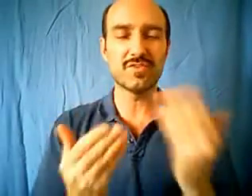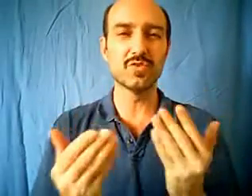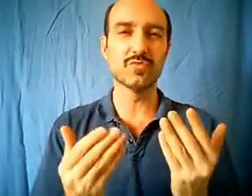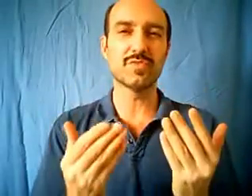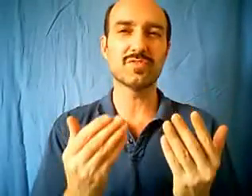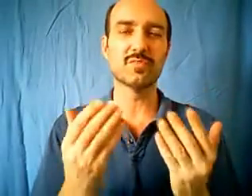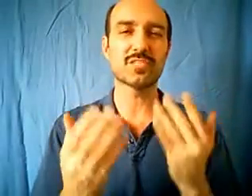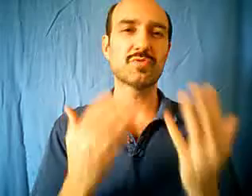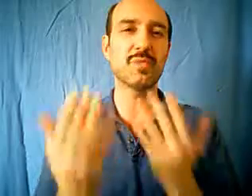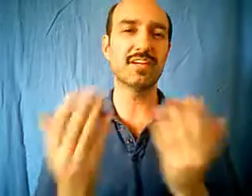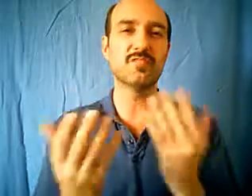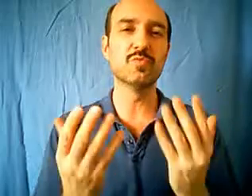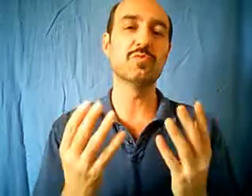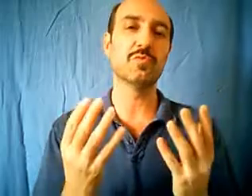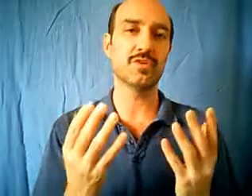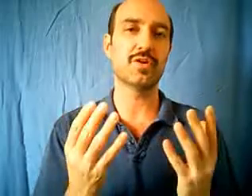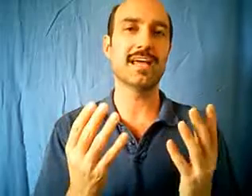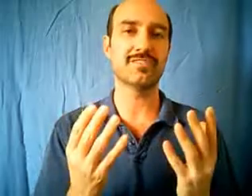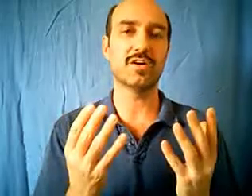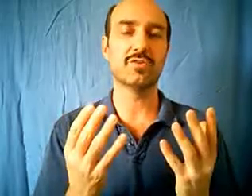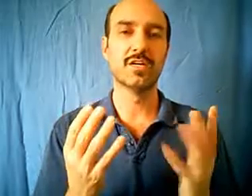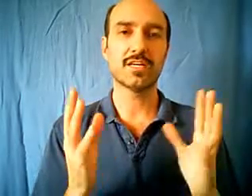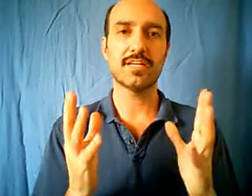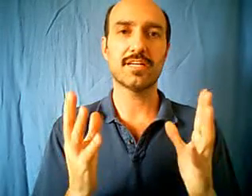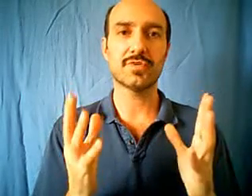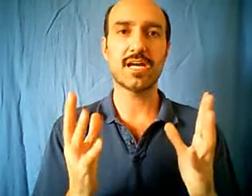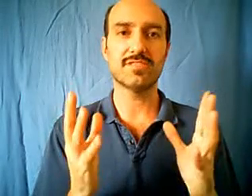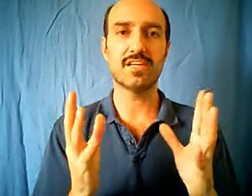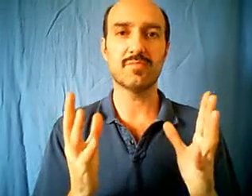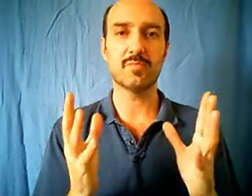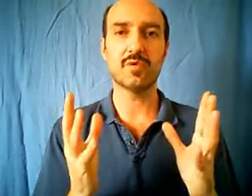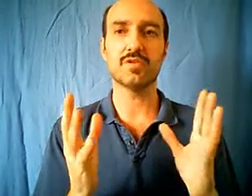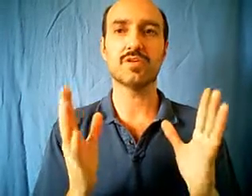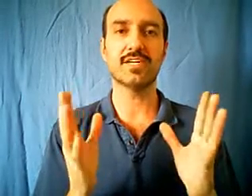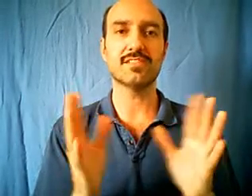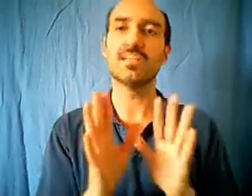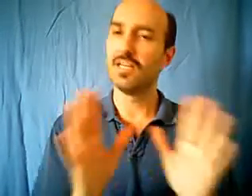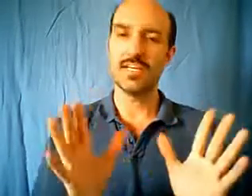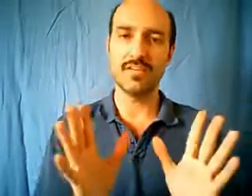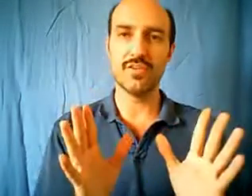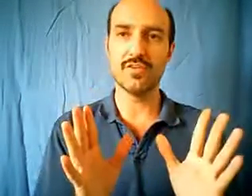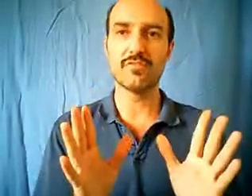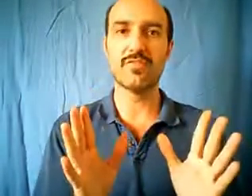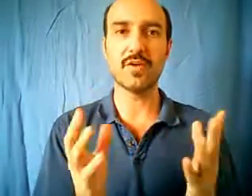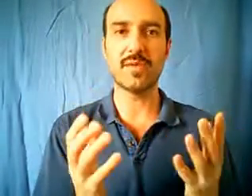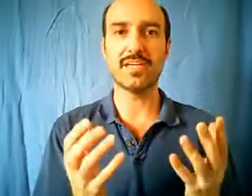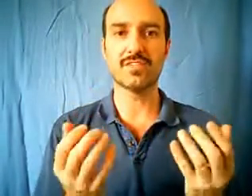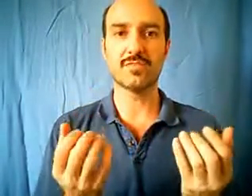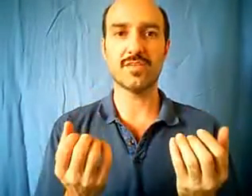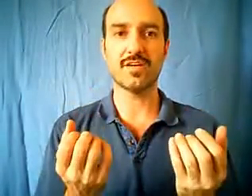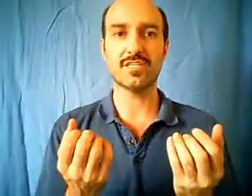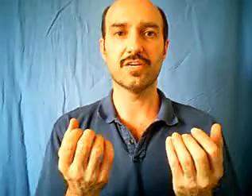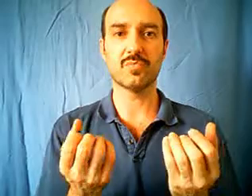too much repetitive movement with your hands, though. It kind of drives deaf people crazy, even though they're very patient with us hearing